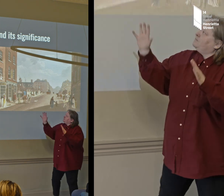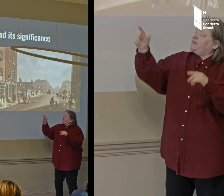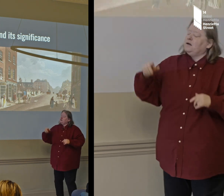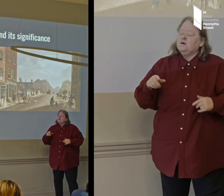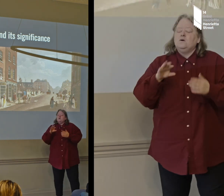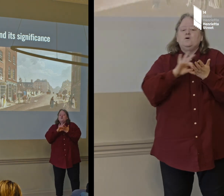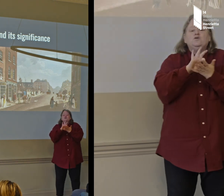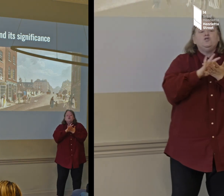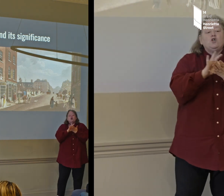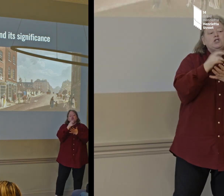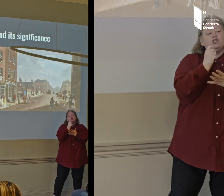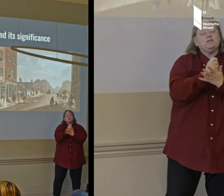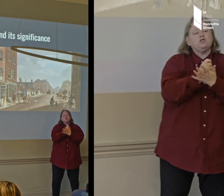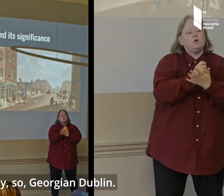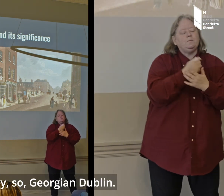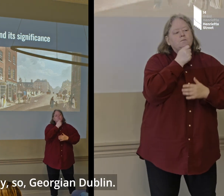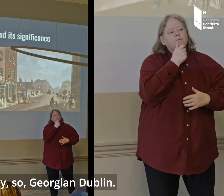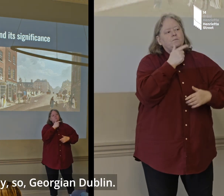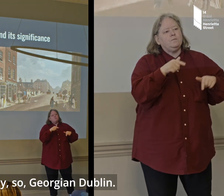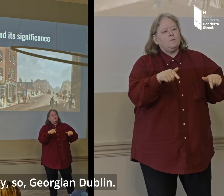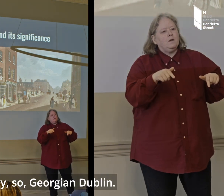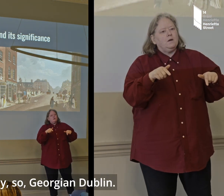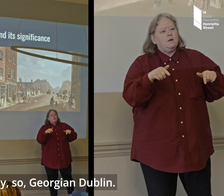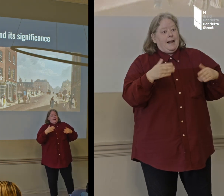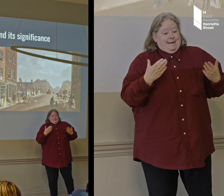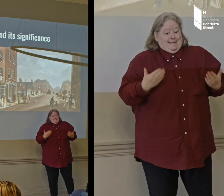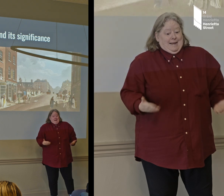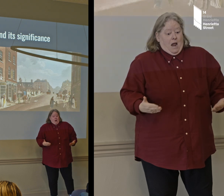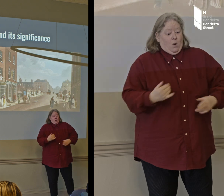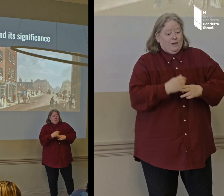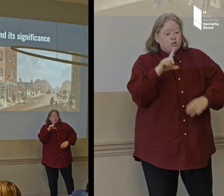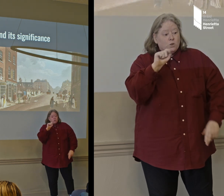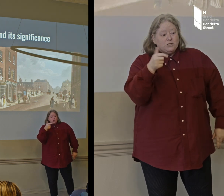Where am I? Okay, so Georgian Dublin.